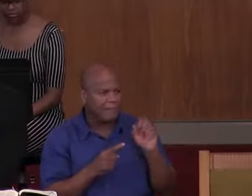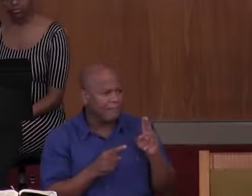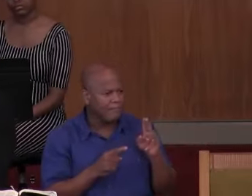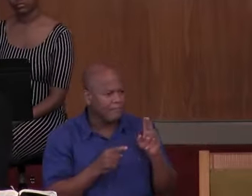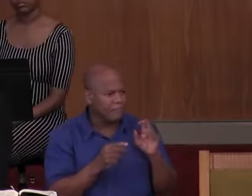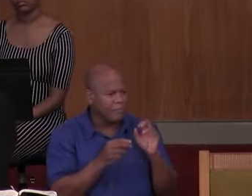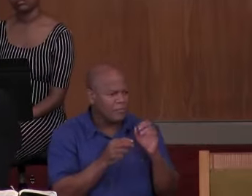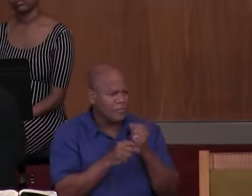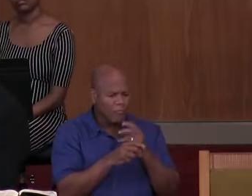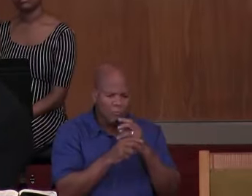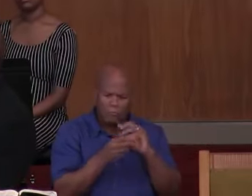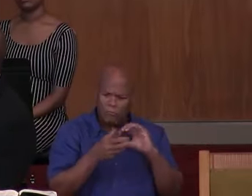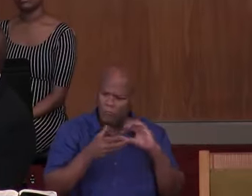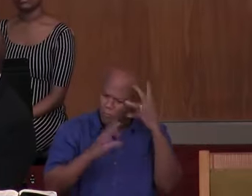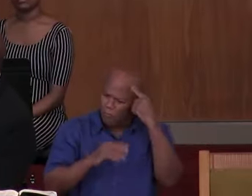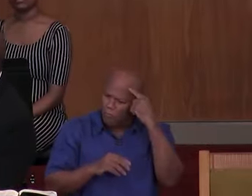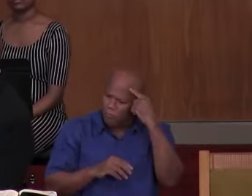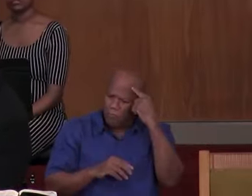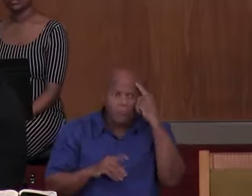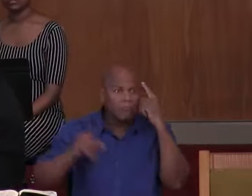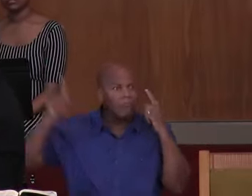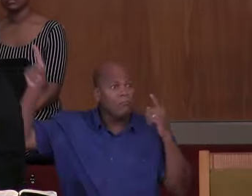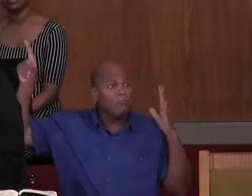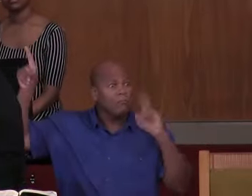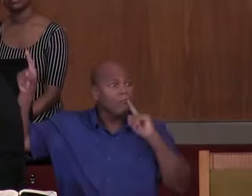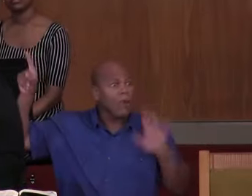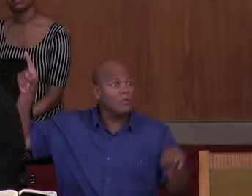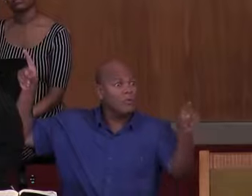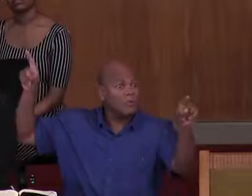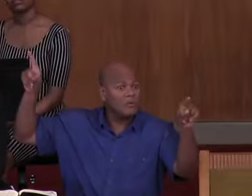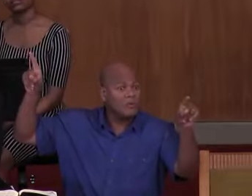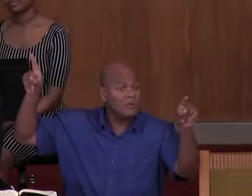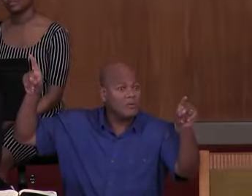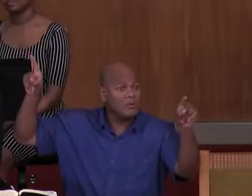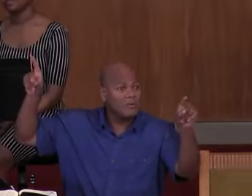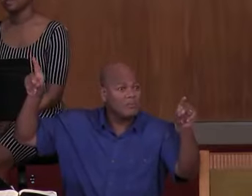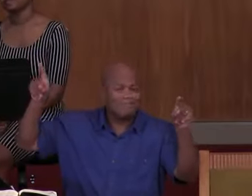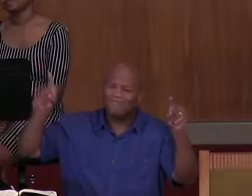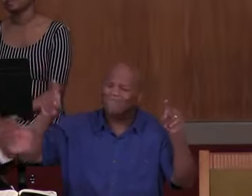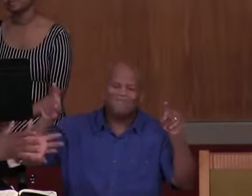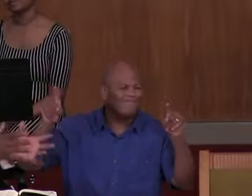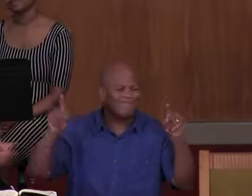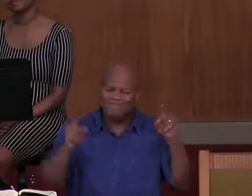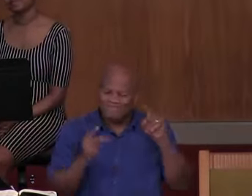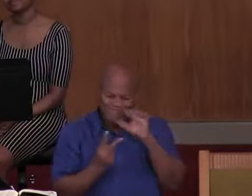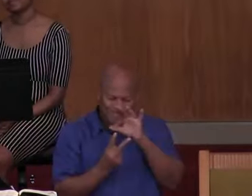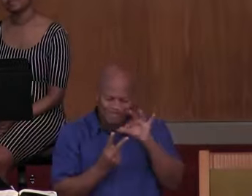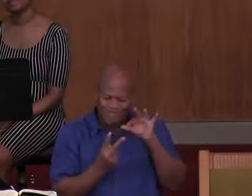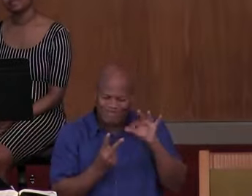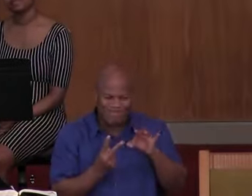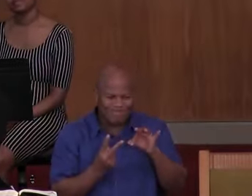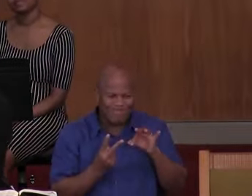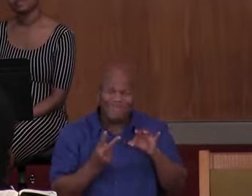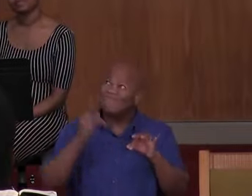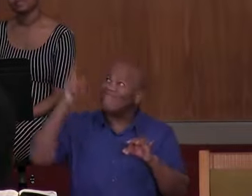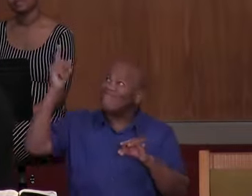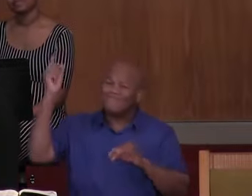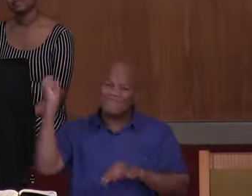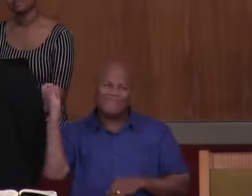throw you off. Whatever God promised to you, you don't get to pick whom God chooses to deliver it to